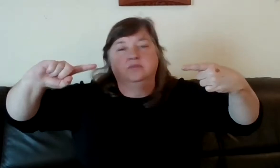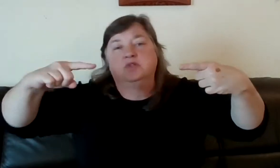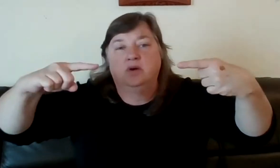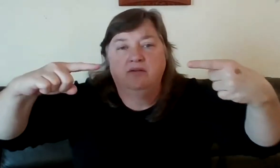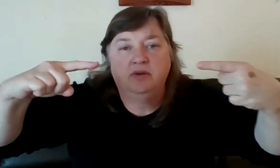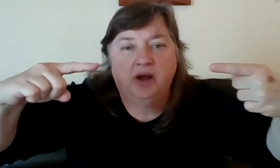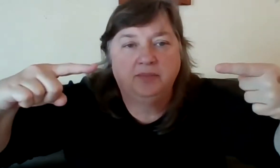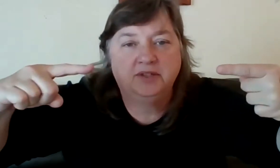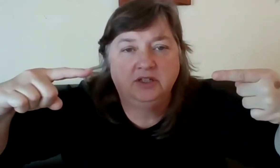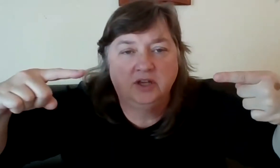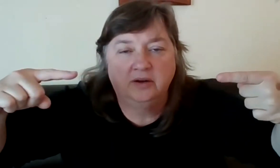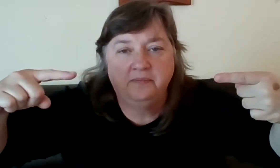So have them opposite each other,